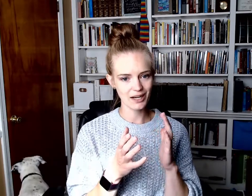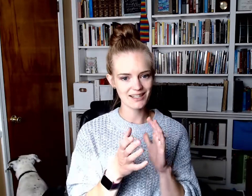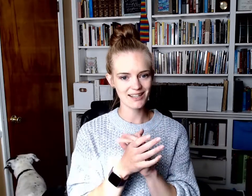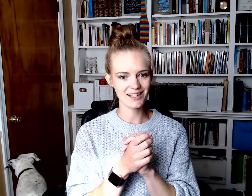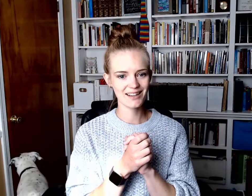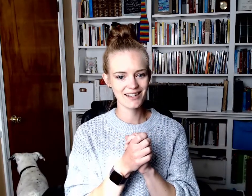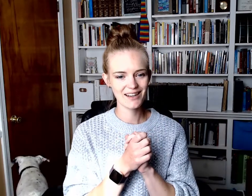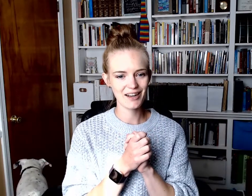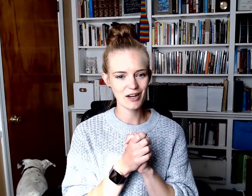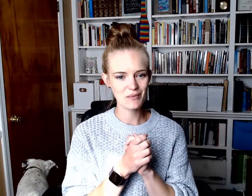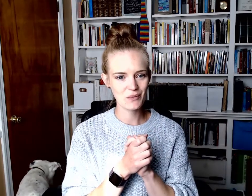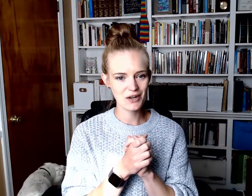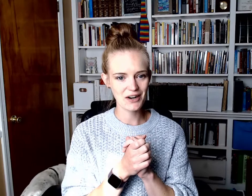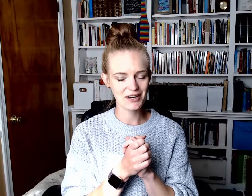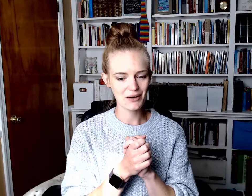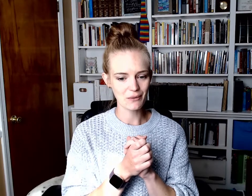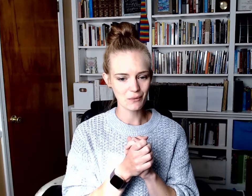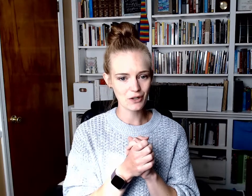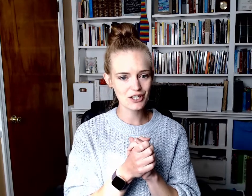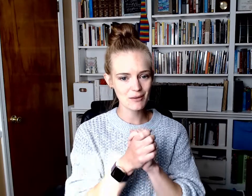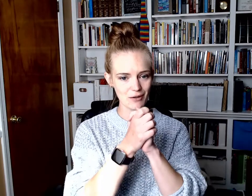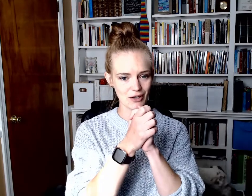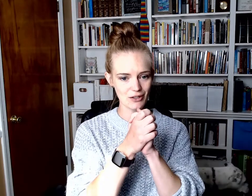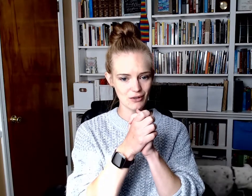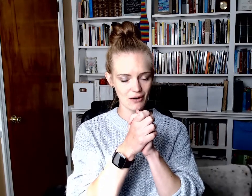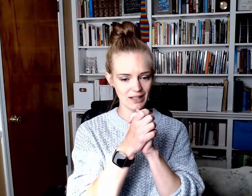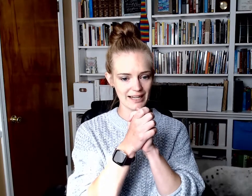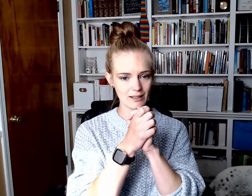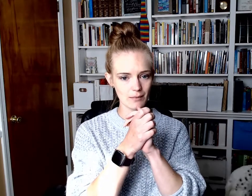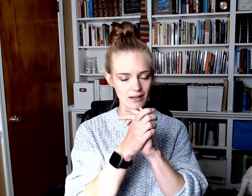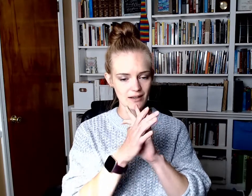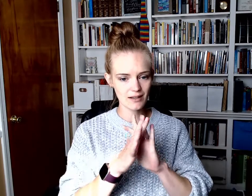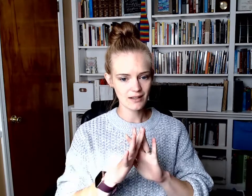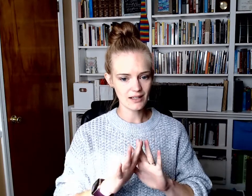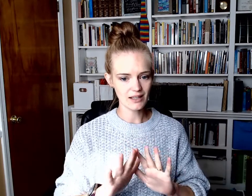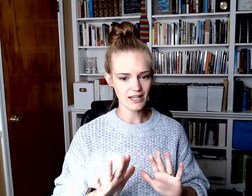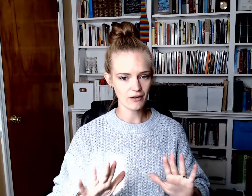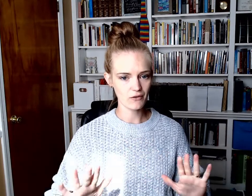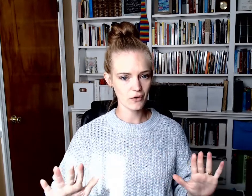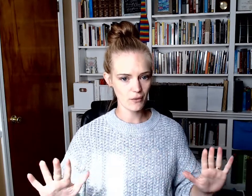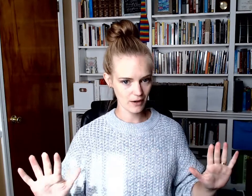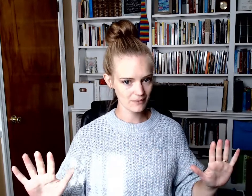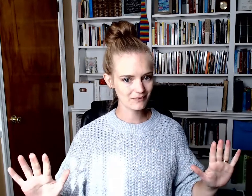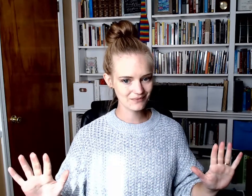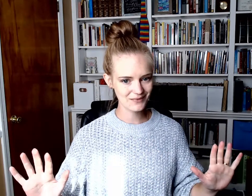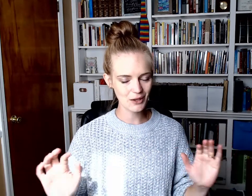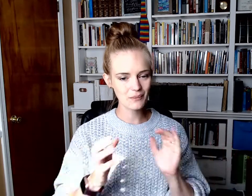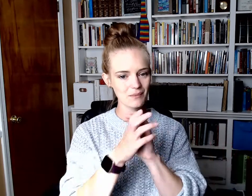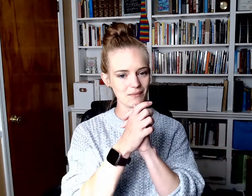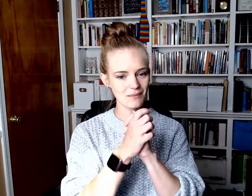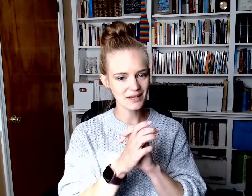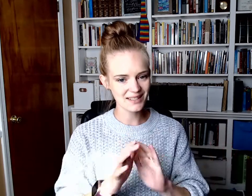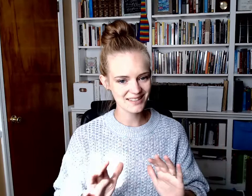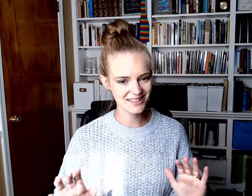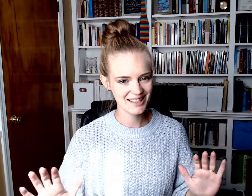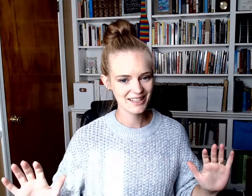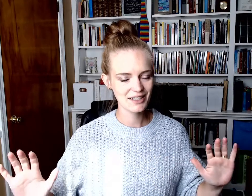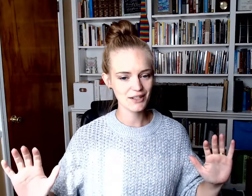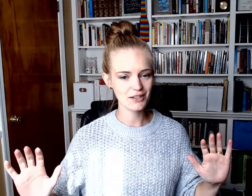to work on our worship, you can do clasp and then down and forward. So, peace. So today